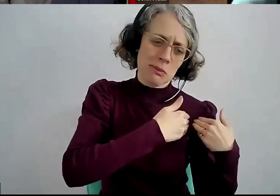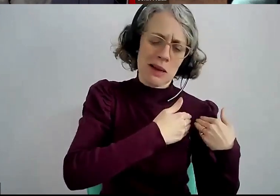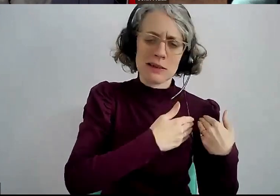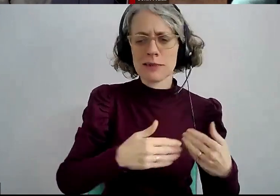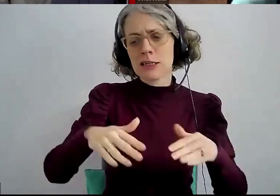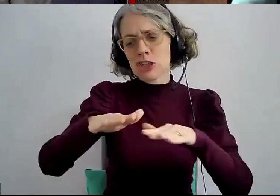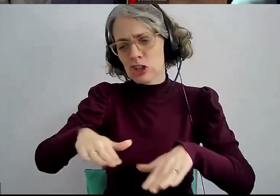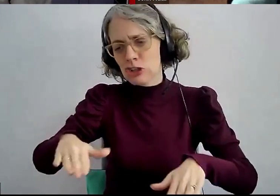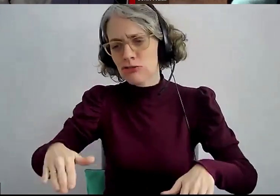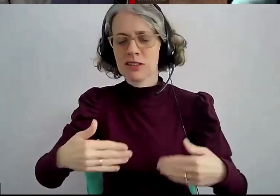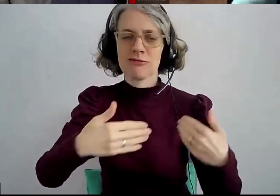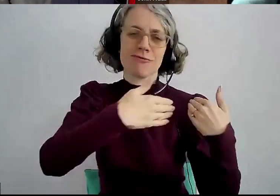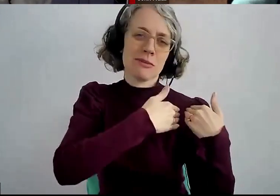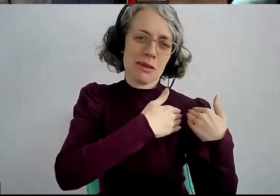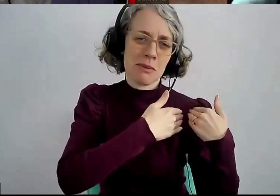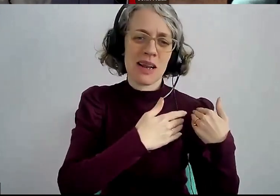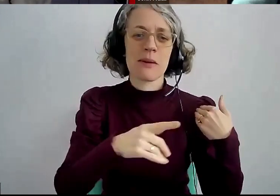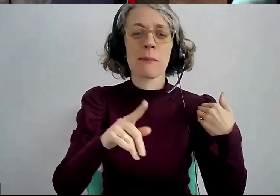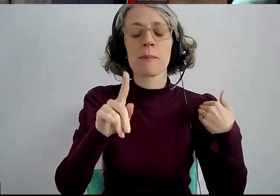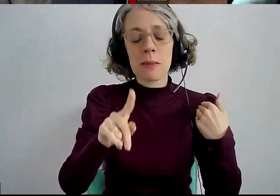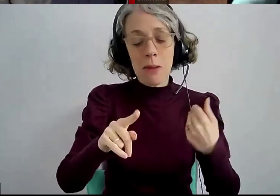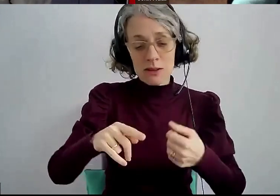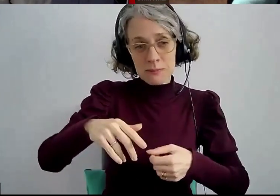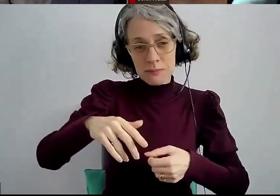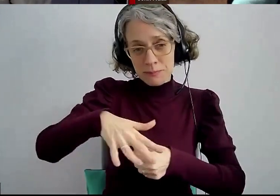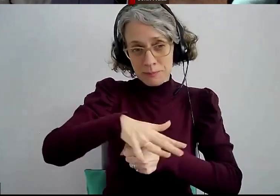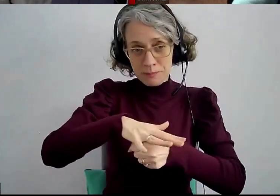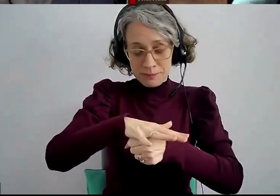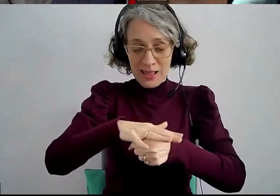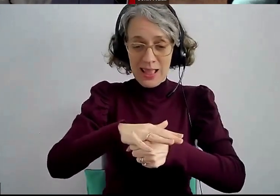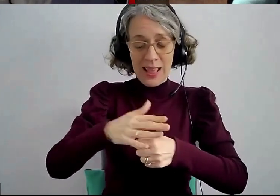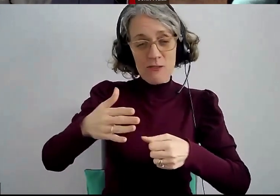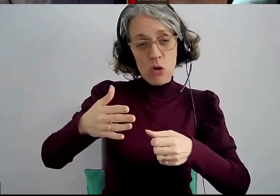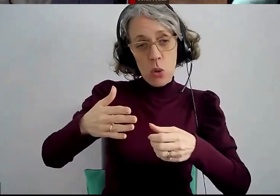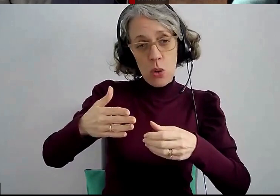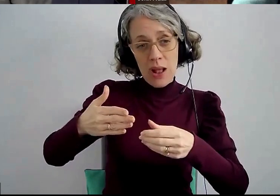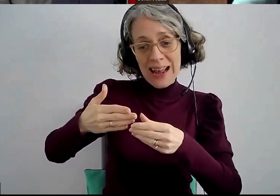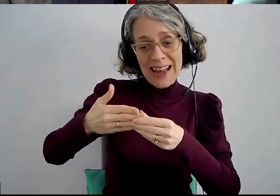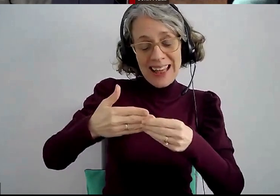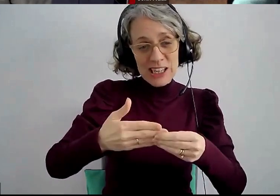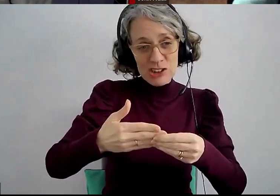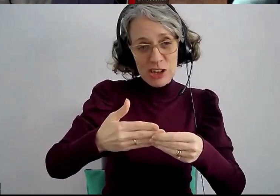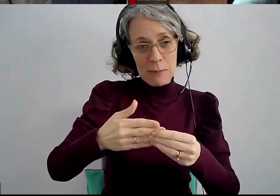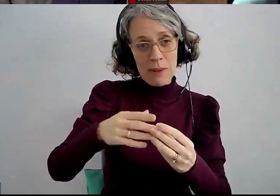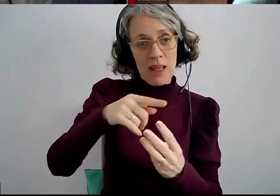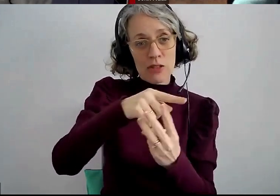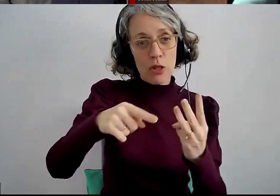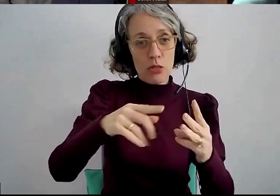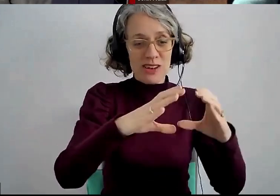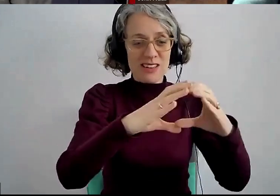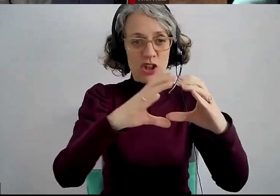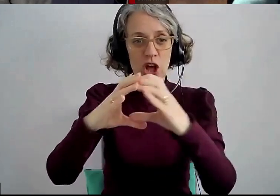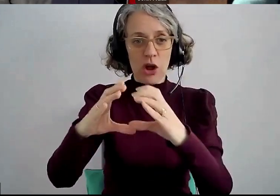the context of leadership, the three circles, there is an important